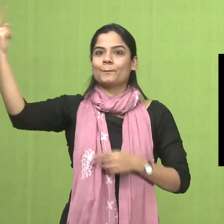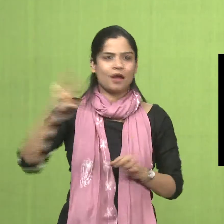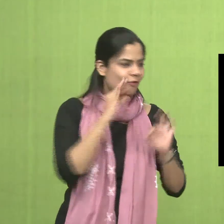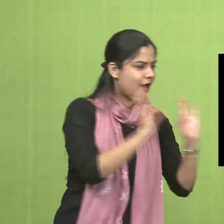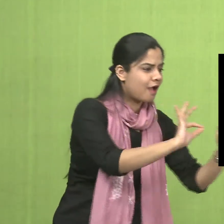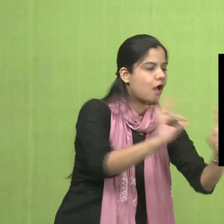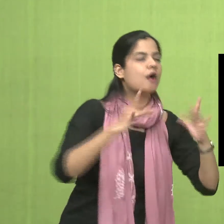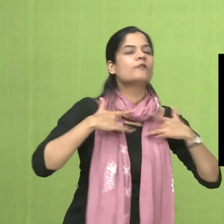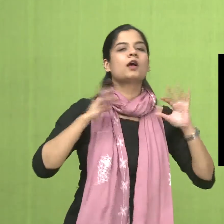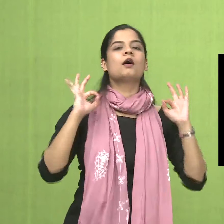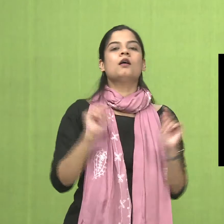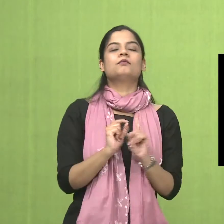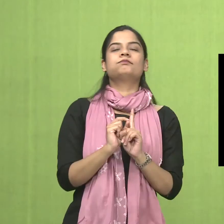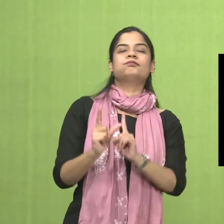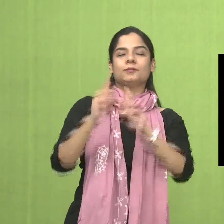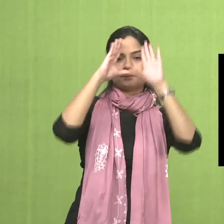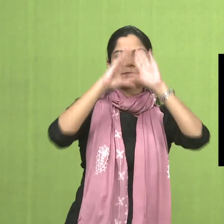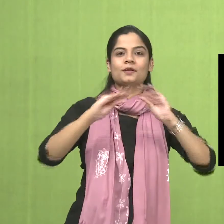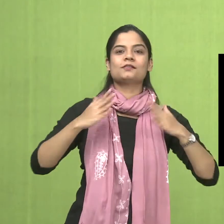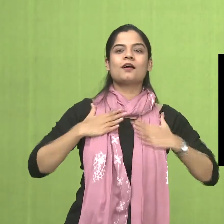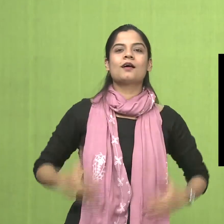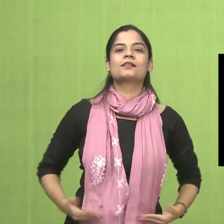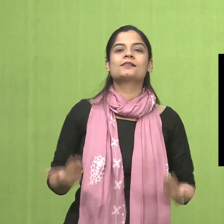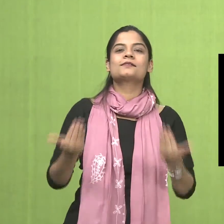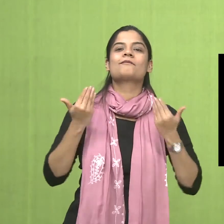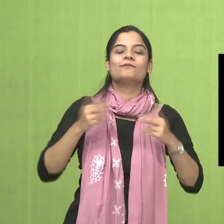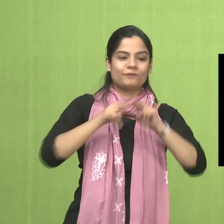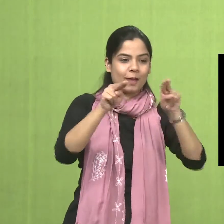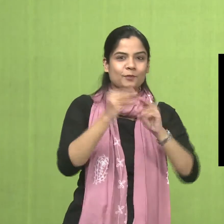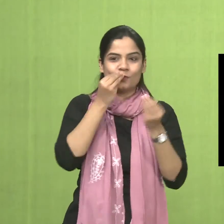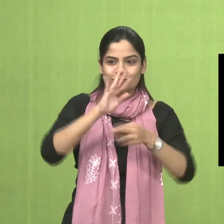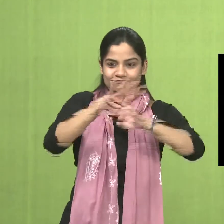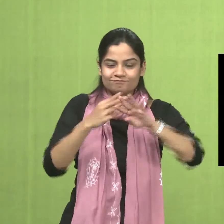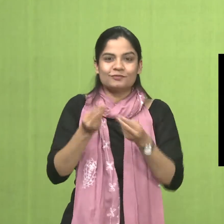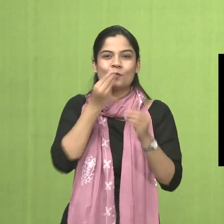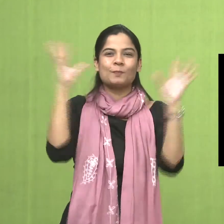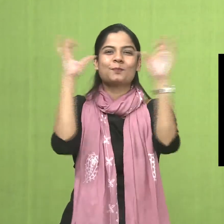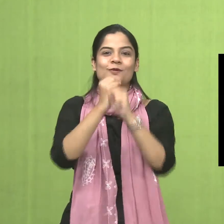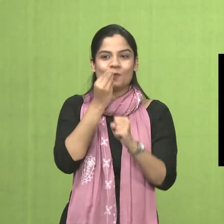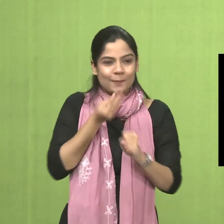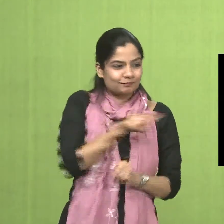so that you also feel relaxed and energetic once you have come back from the office.